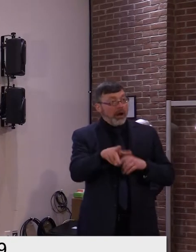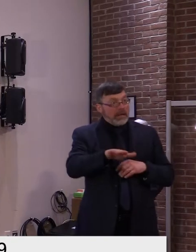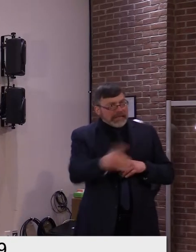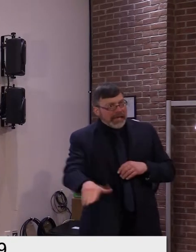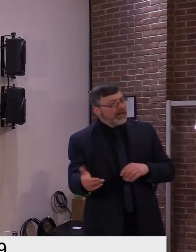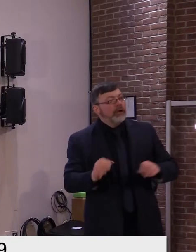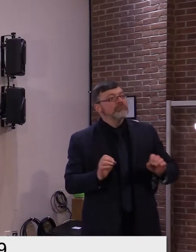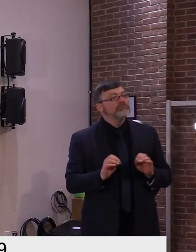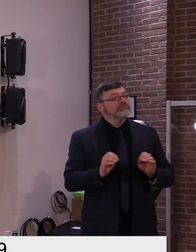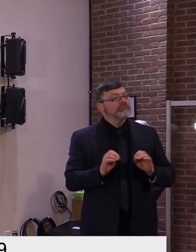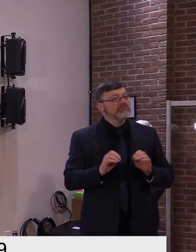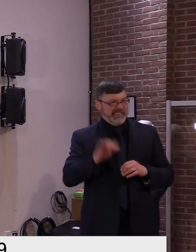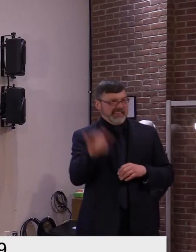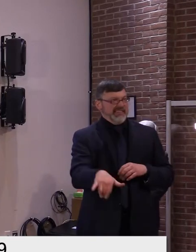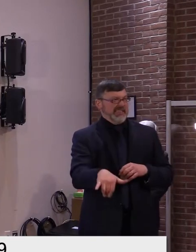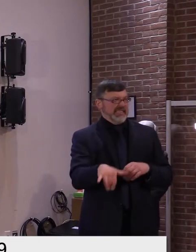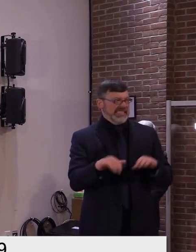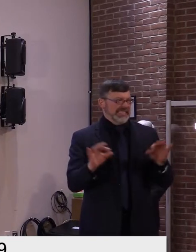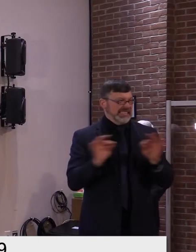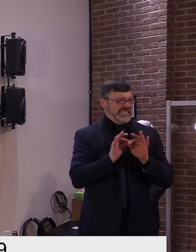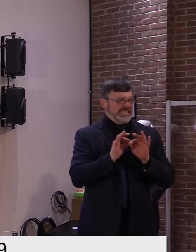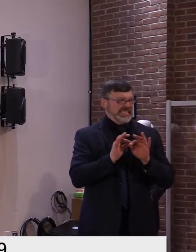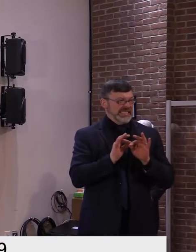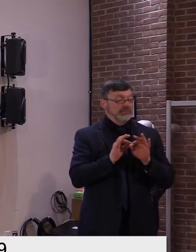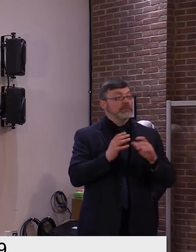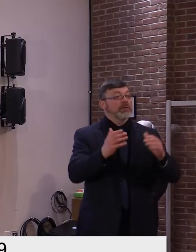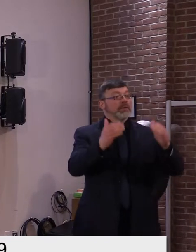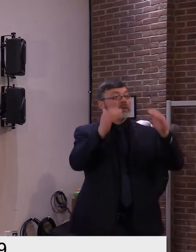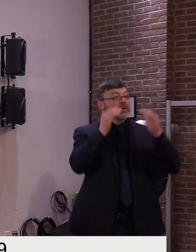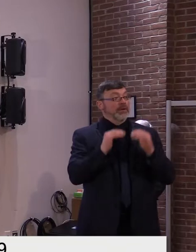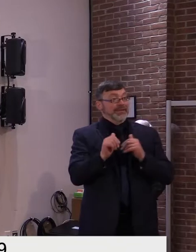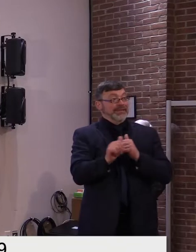conditions and those in the next age bands as well.